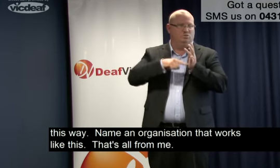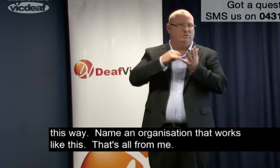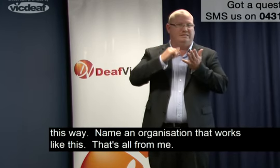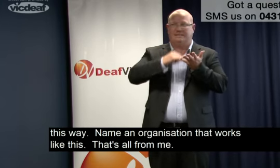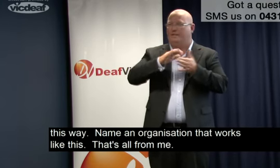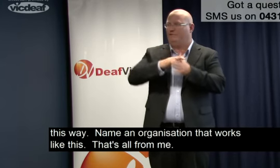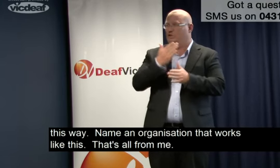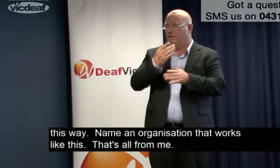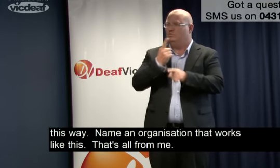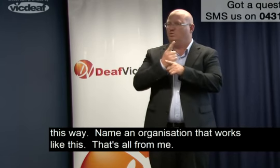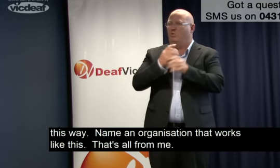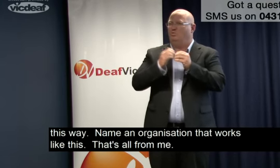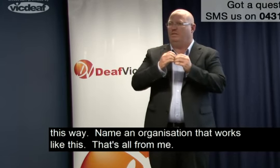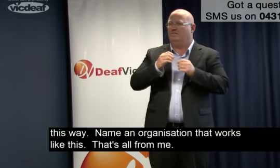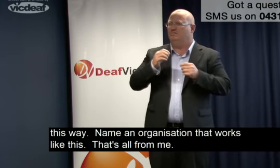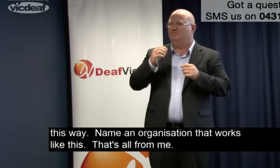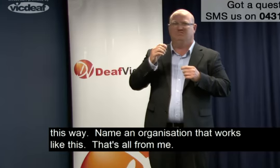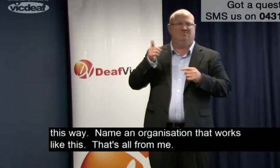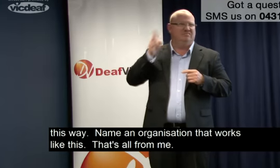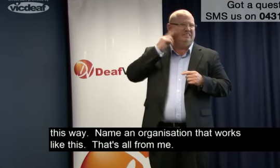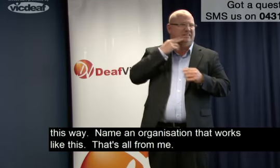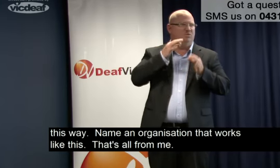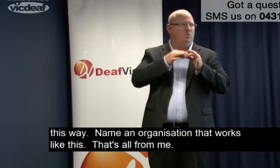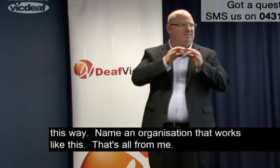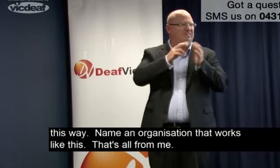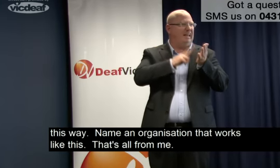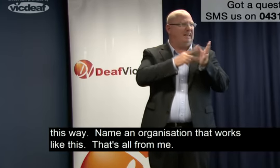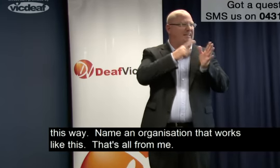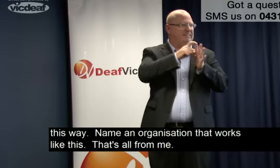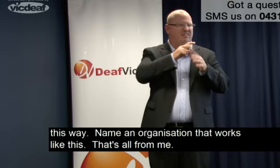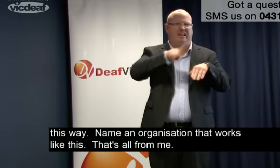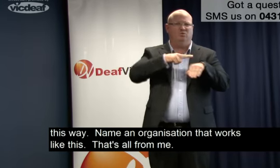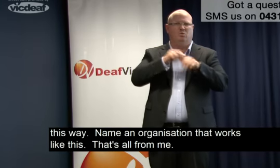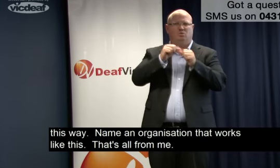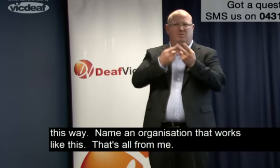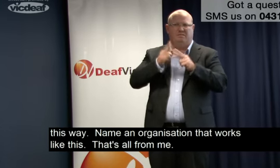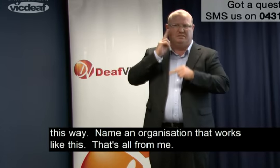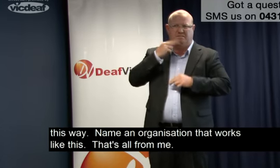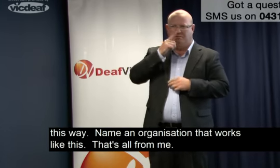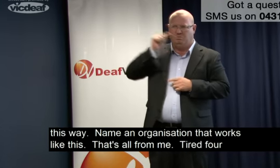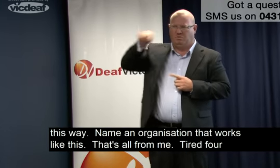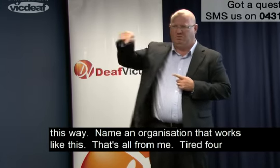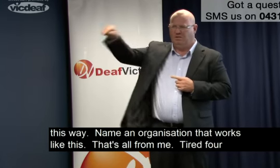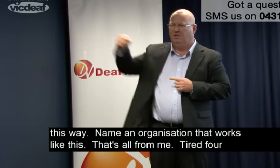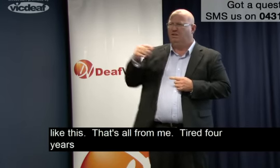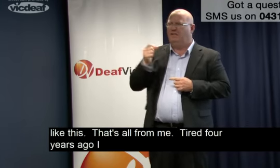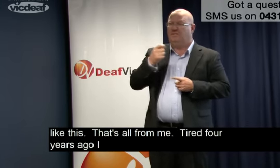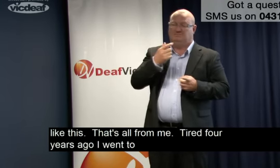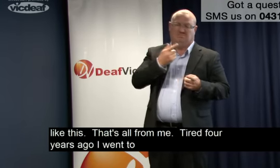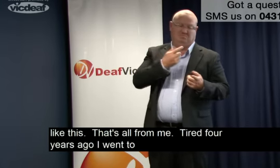Okay, 4 years ago, I went to South Africa and we had a conversation with the Deaf organisation, the National Association of the Deaf, and various